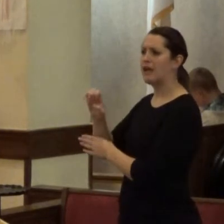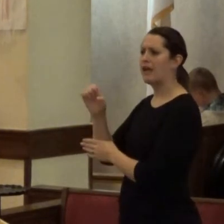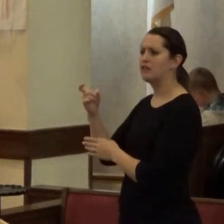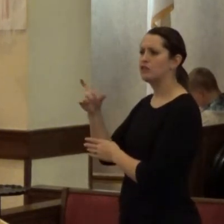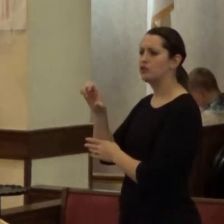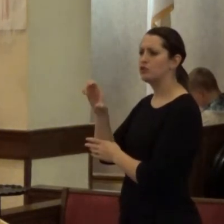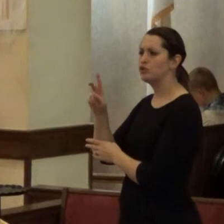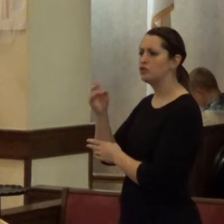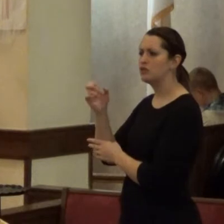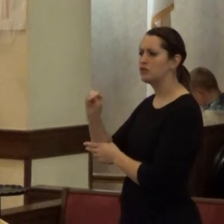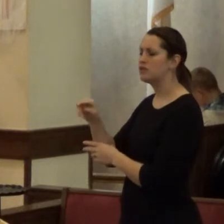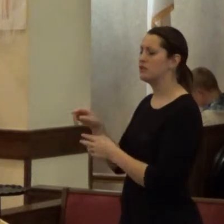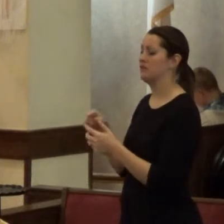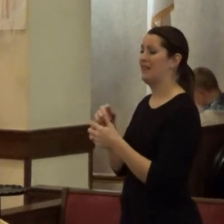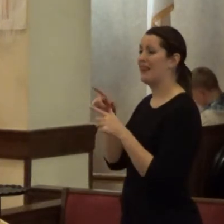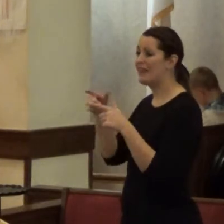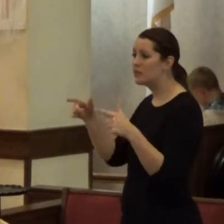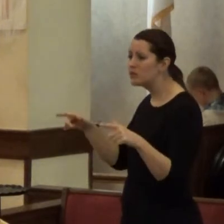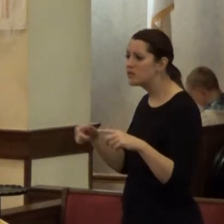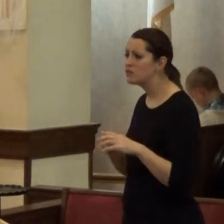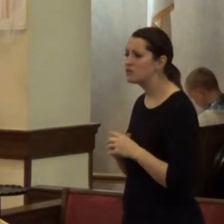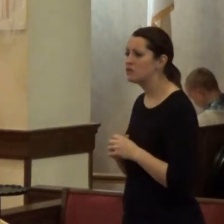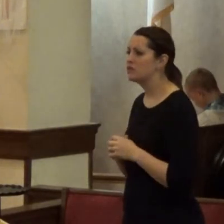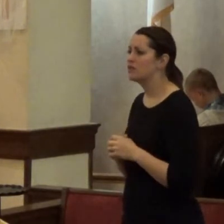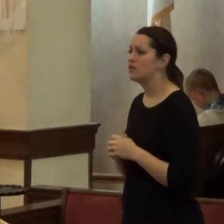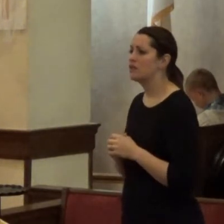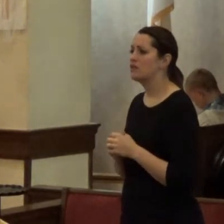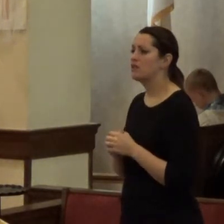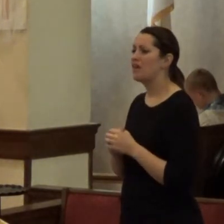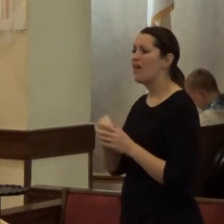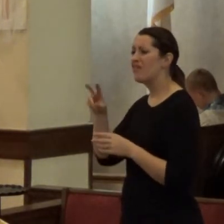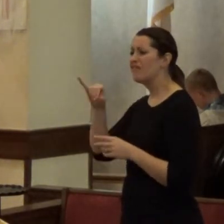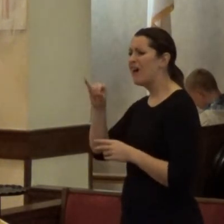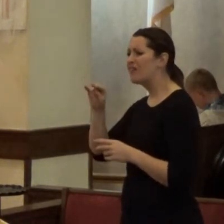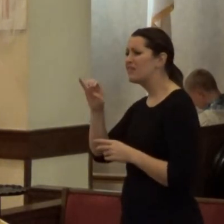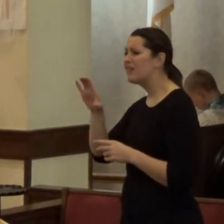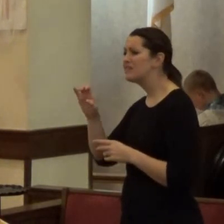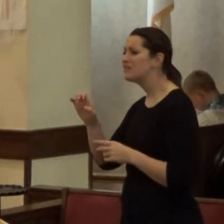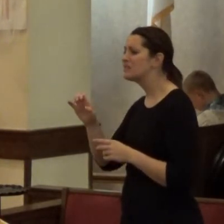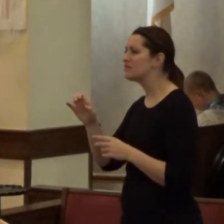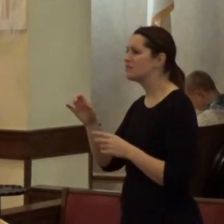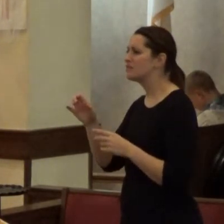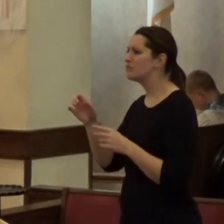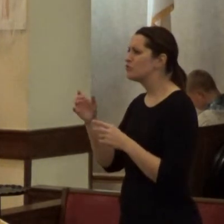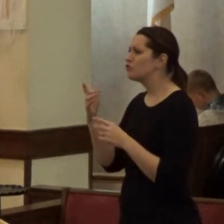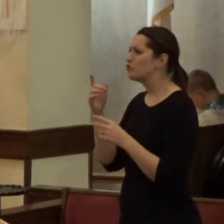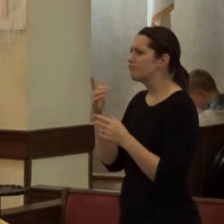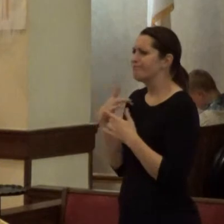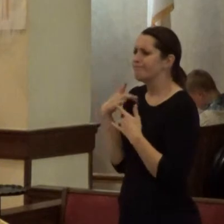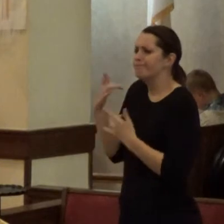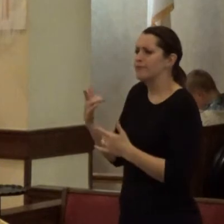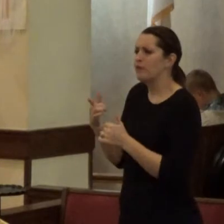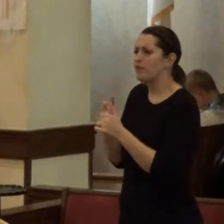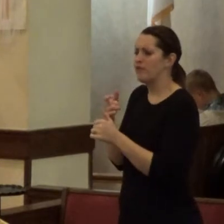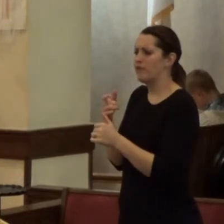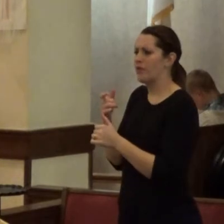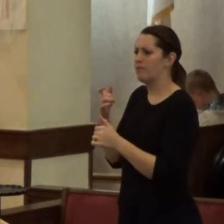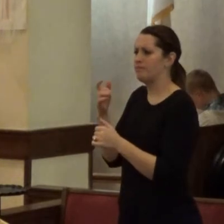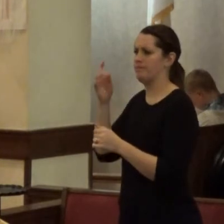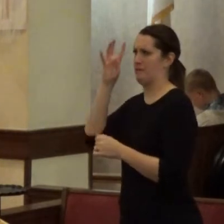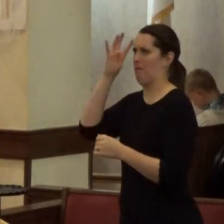of language. And this violence often stems because we have this delusion of